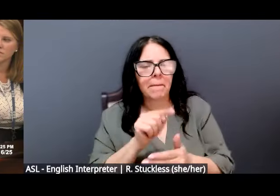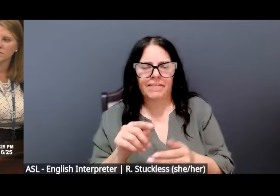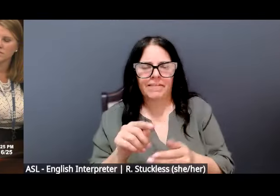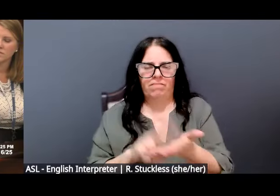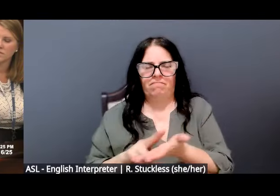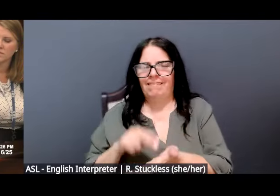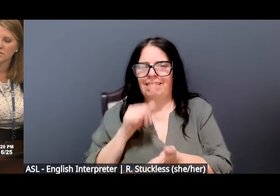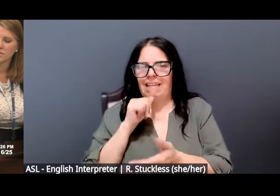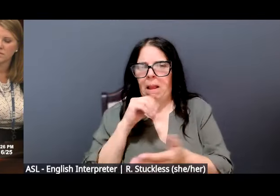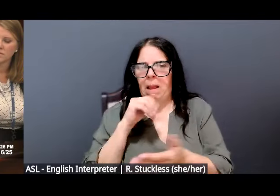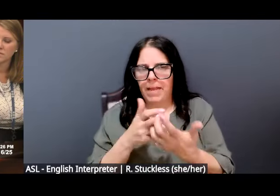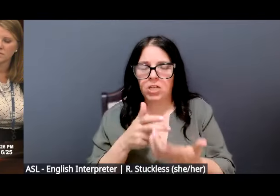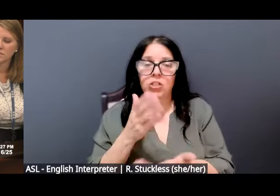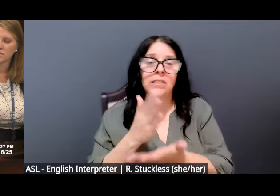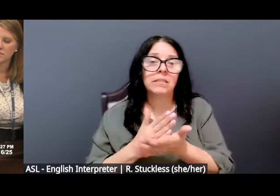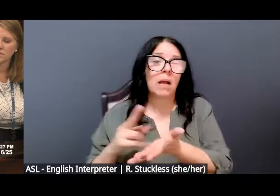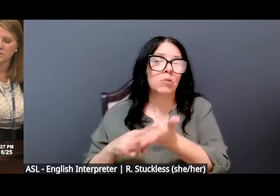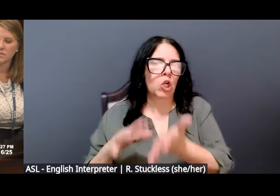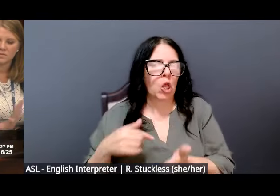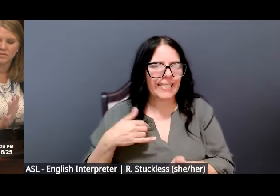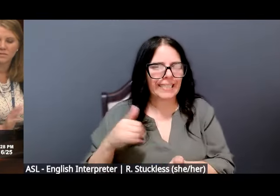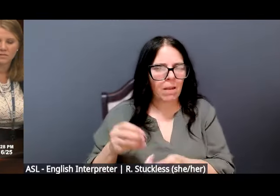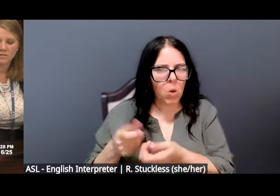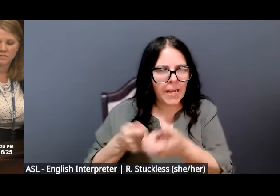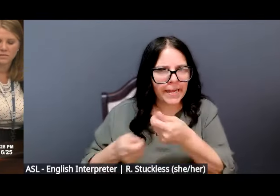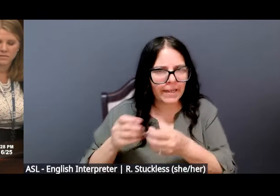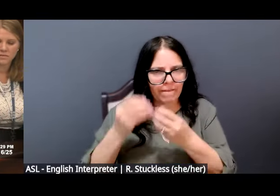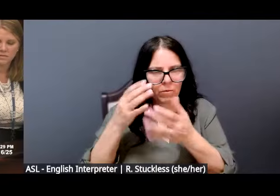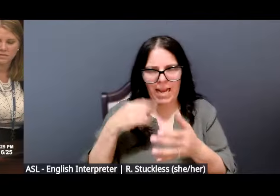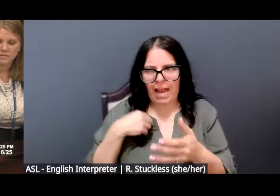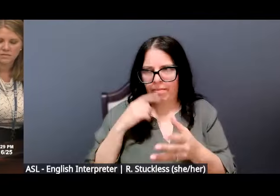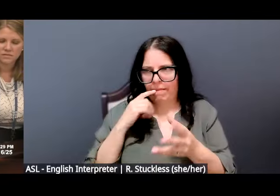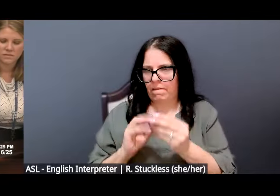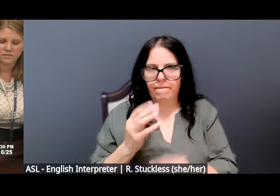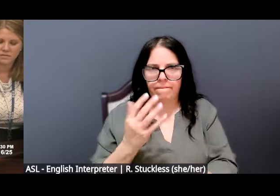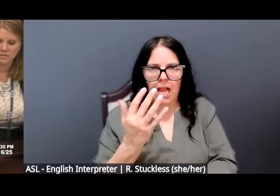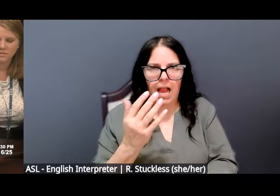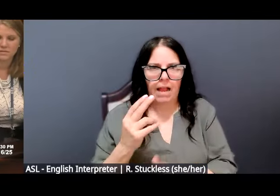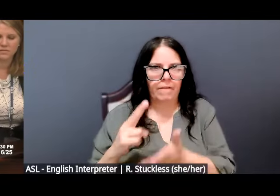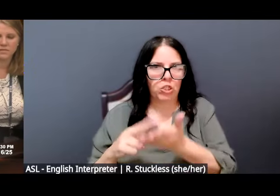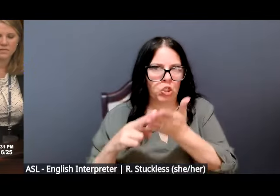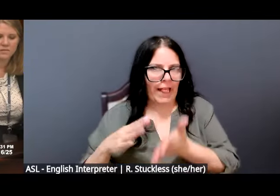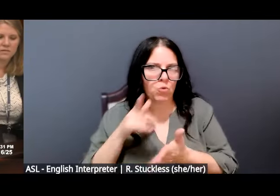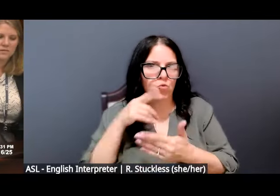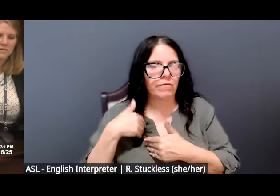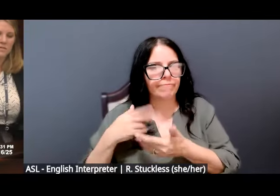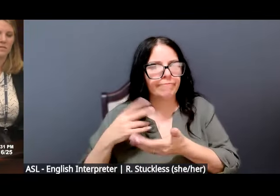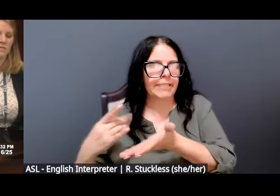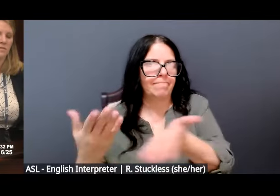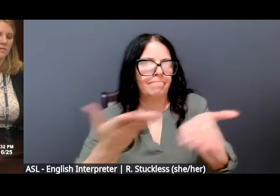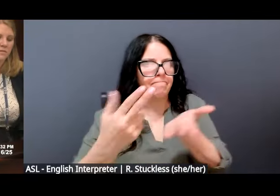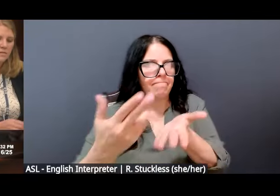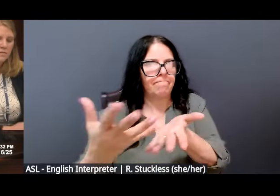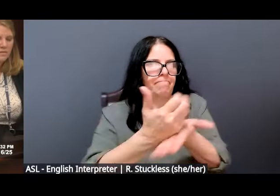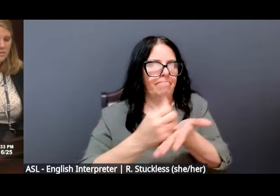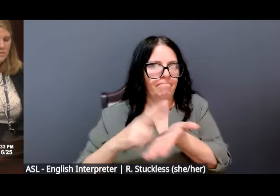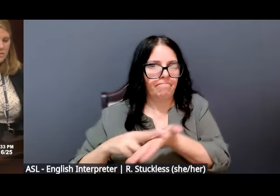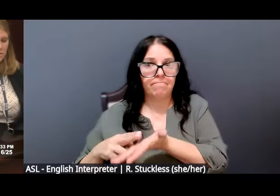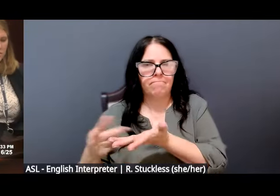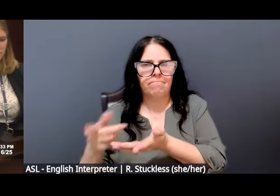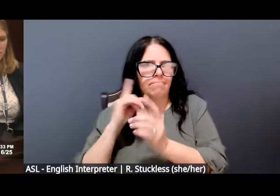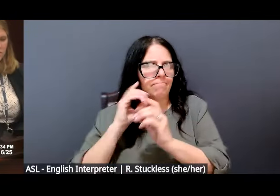still have not received information from. I believe there are 5, if I remember. Thank you. 5 circulators where we just haven't gotten anything